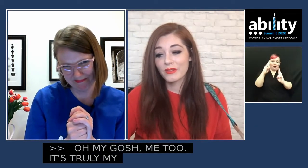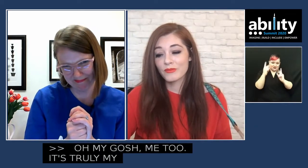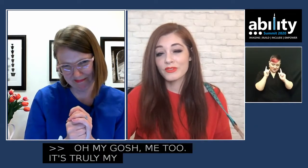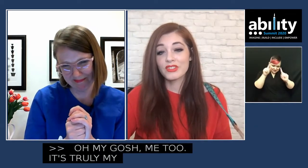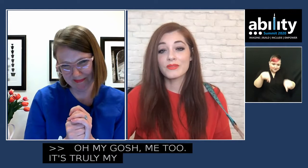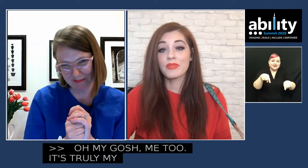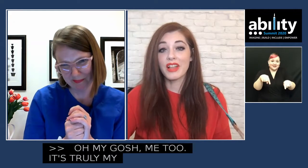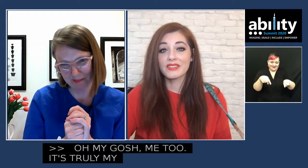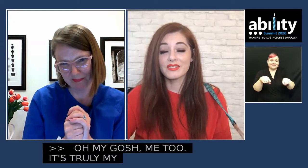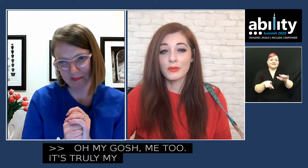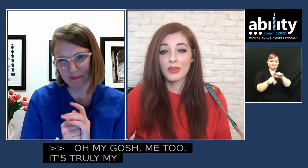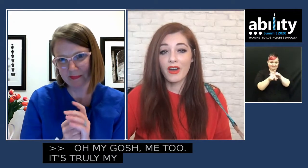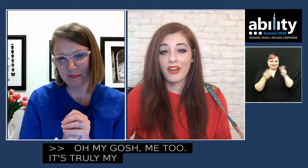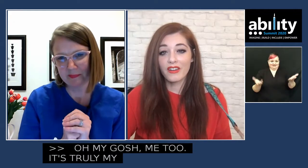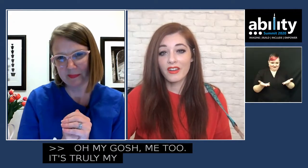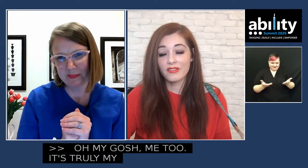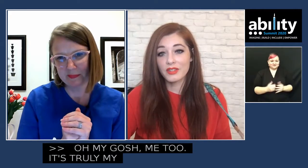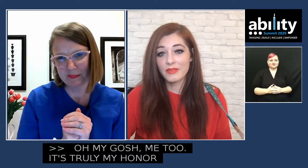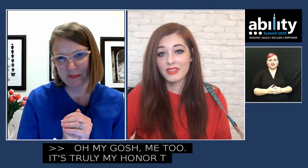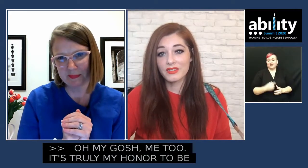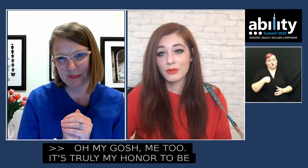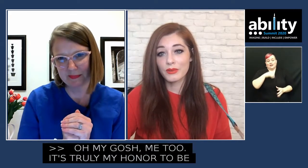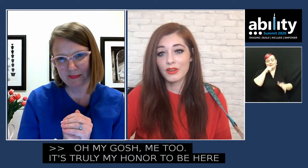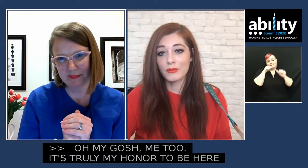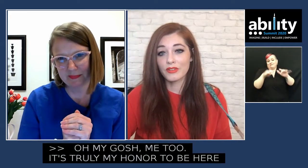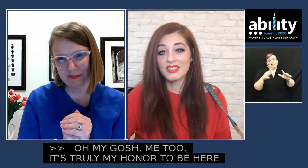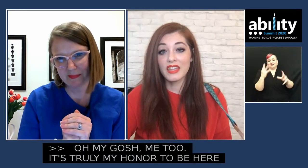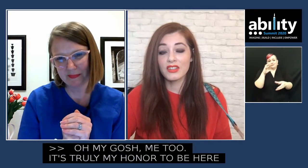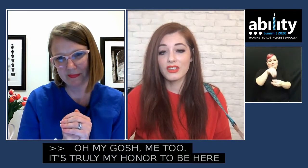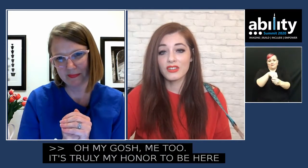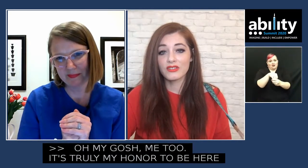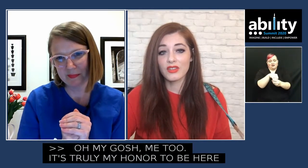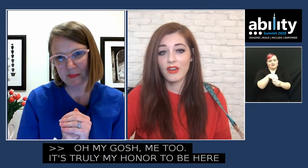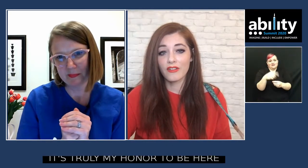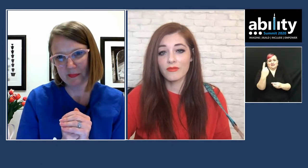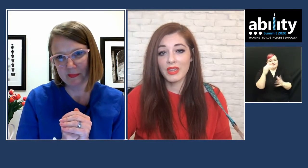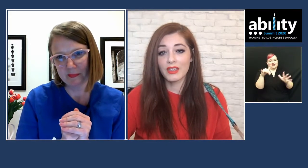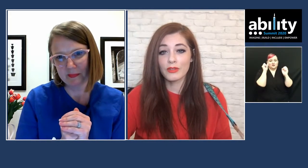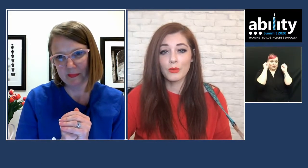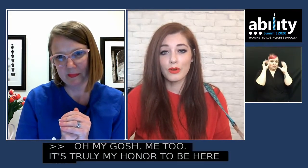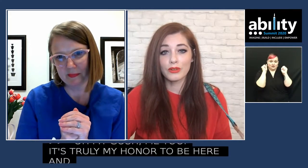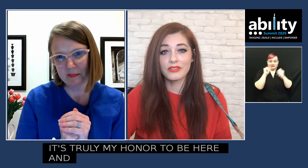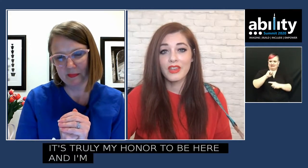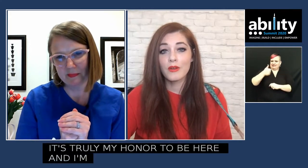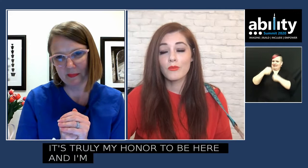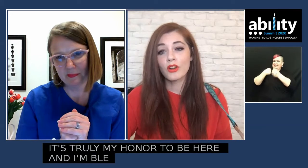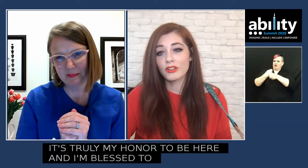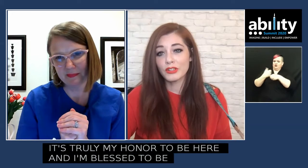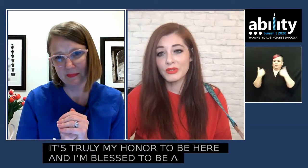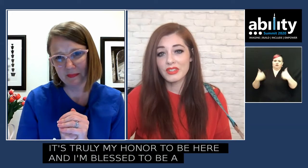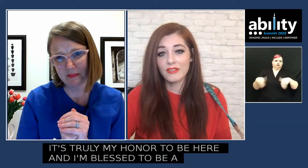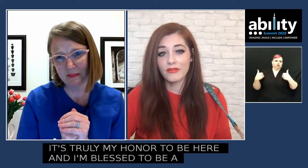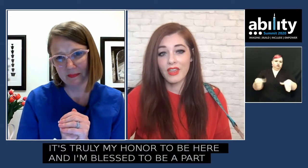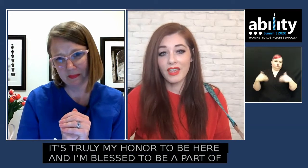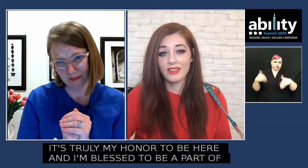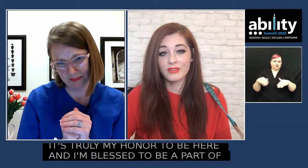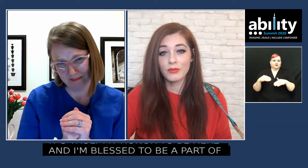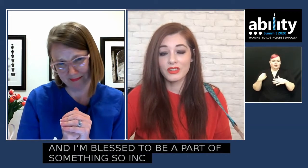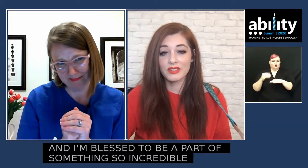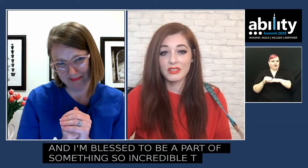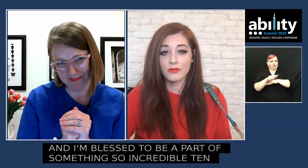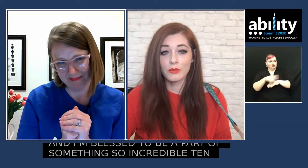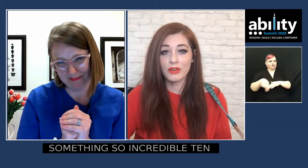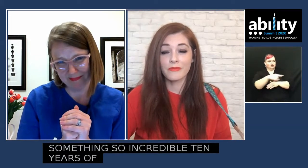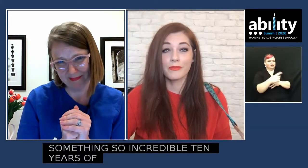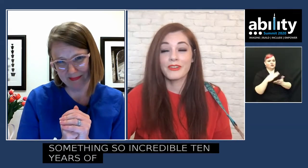I am just blessed to be a part of something that's so incredible. 10 years of making the world more inclusive and